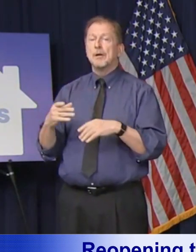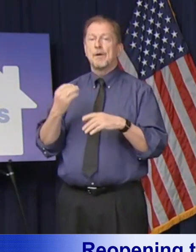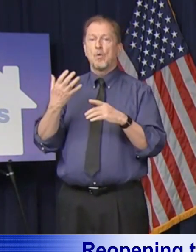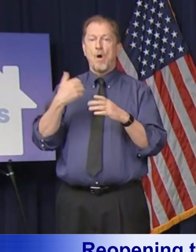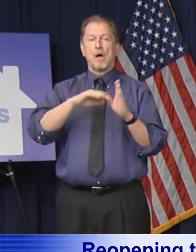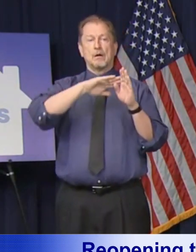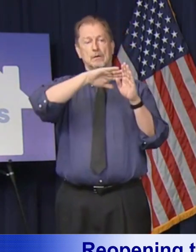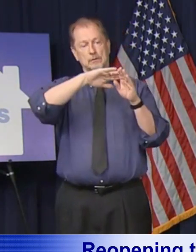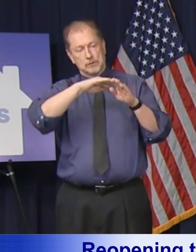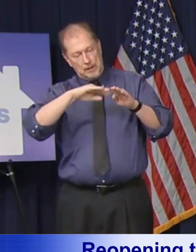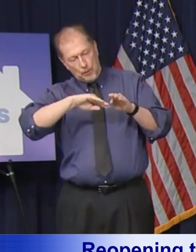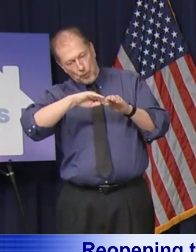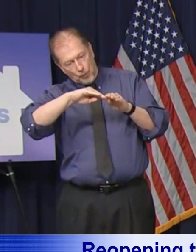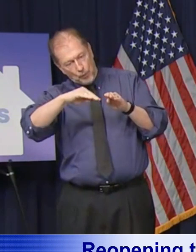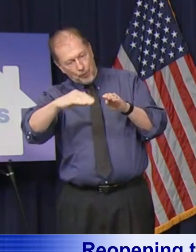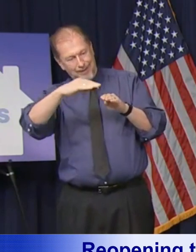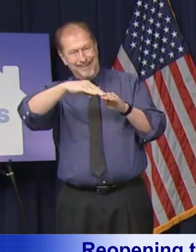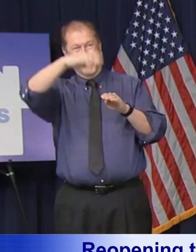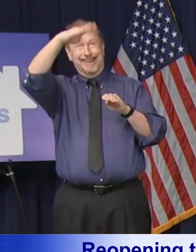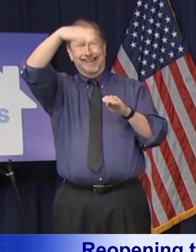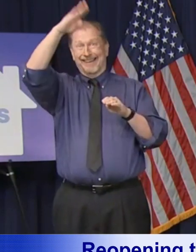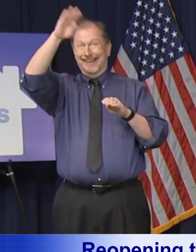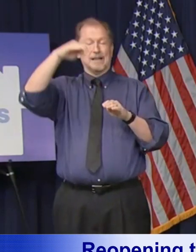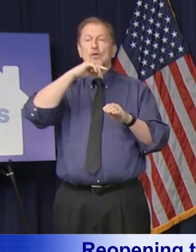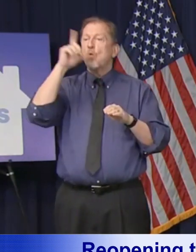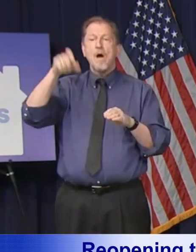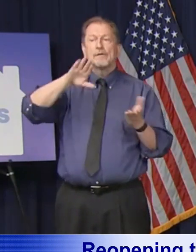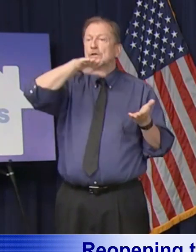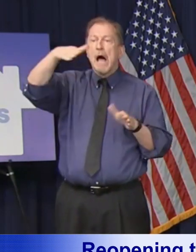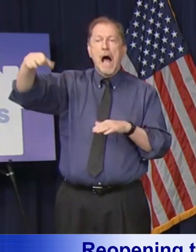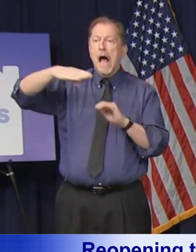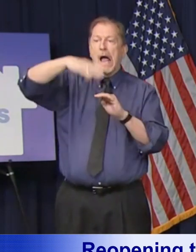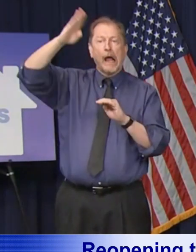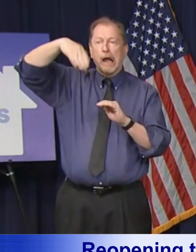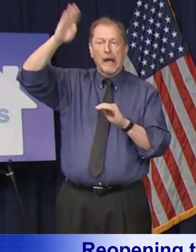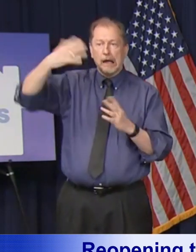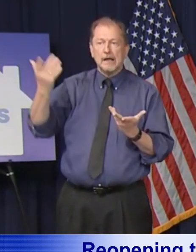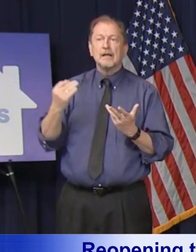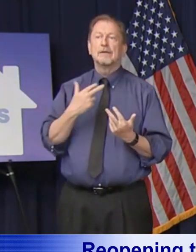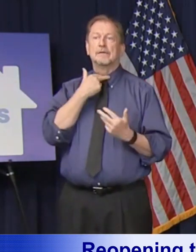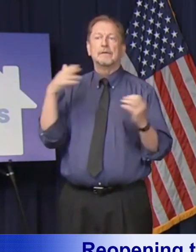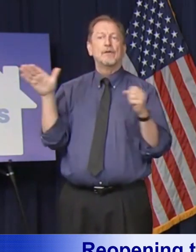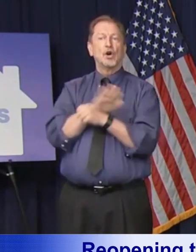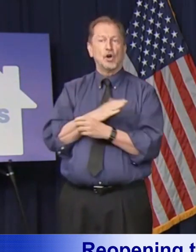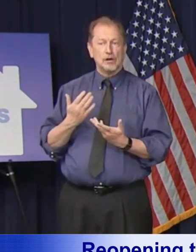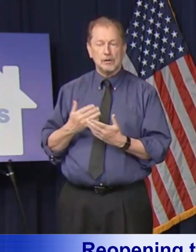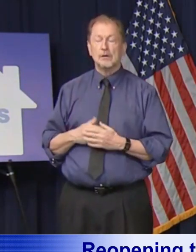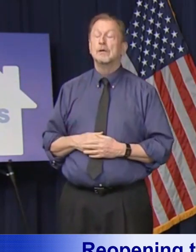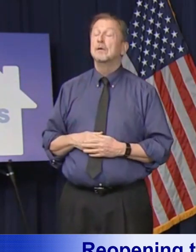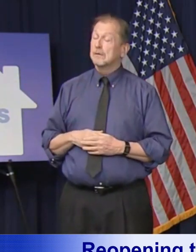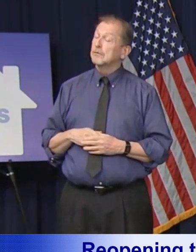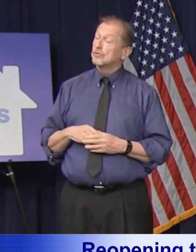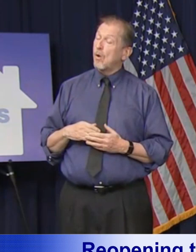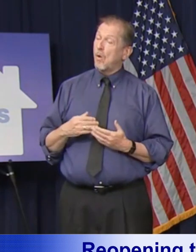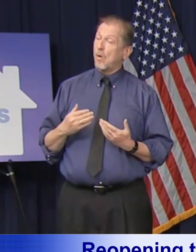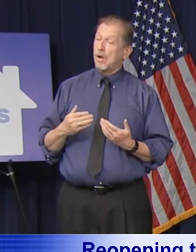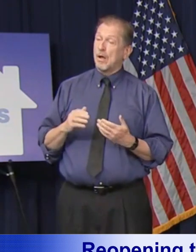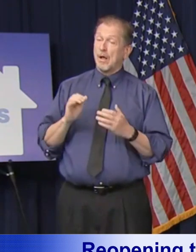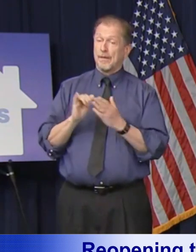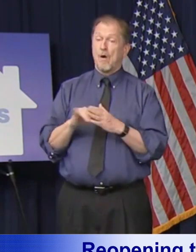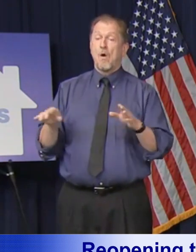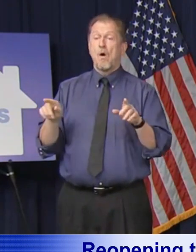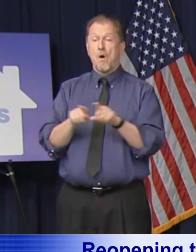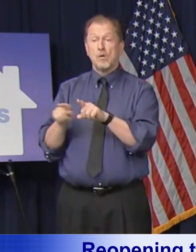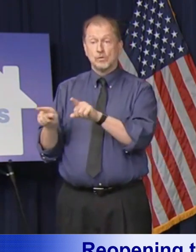patients and the needs underneath that line of capacity, let's say. And you want to continue to make